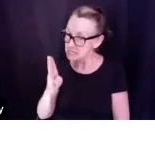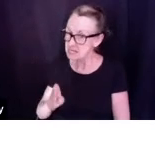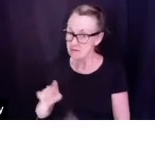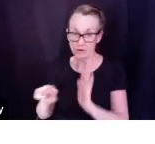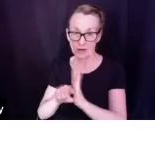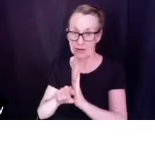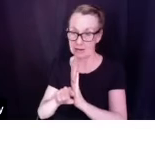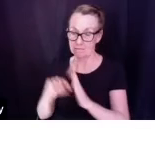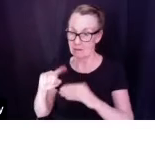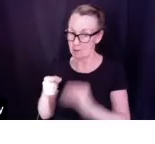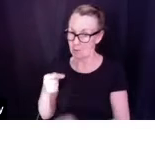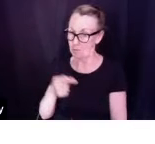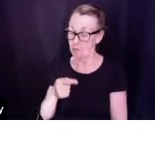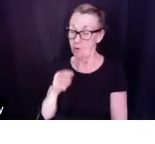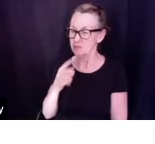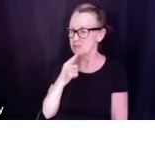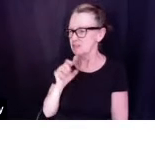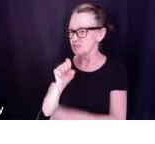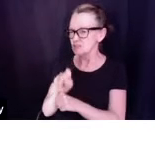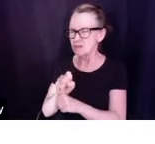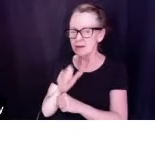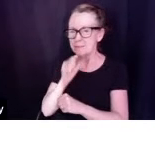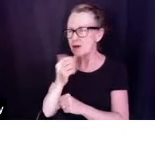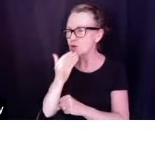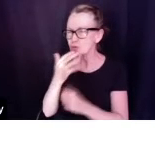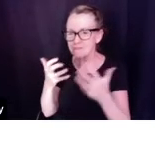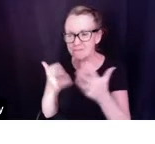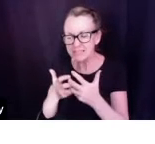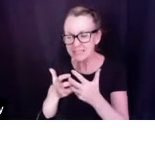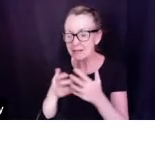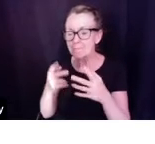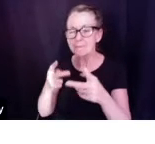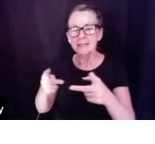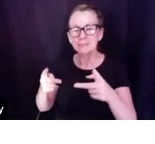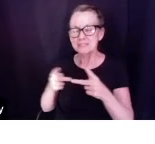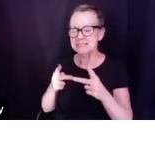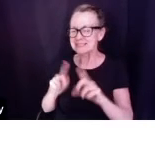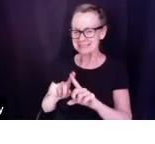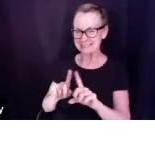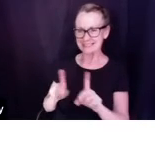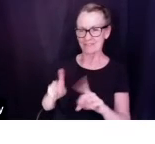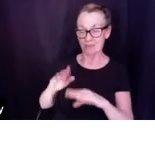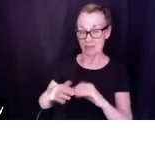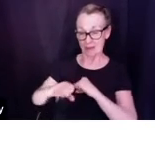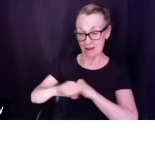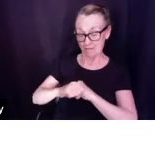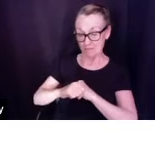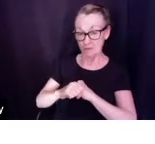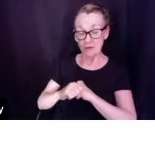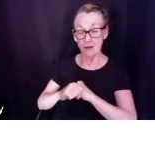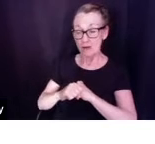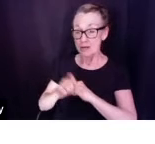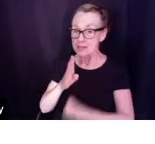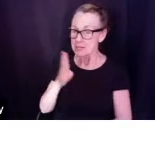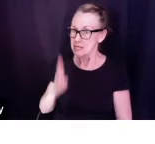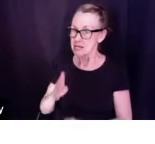anybody. Or say the job wasn't the right fit, the position turned out different than what was advertised, and again, never